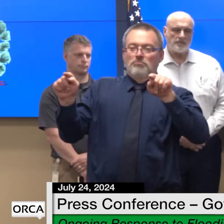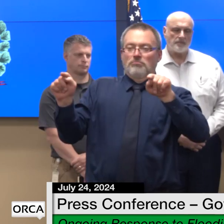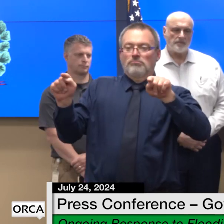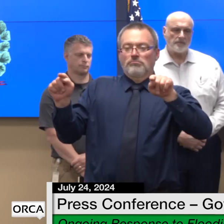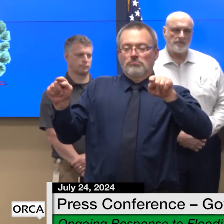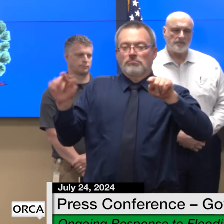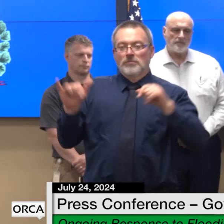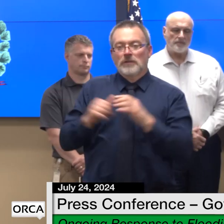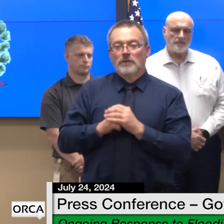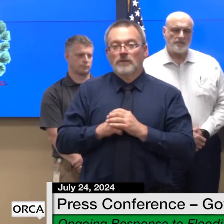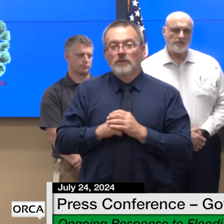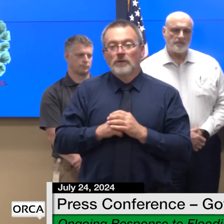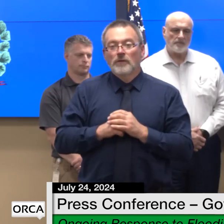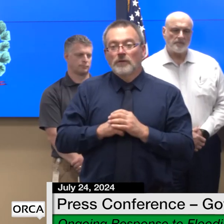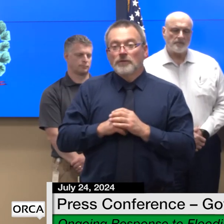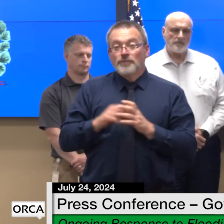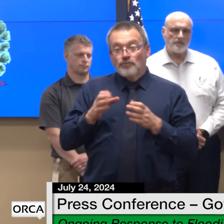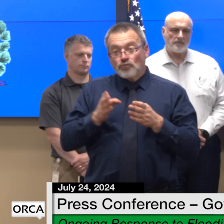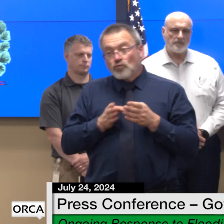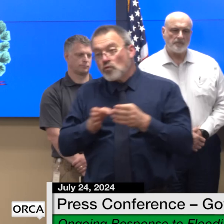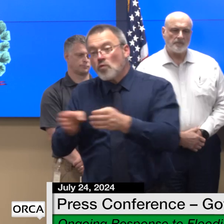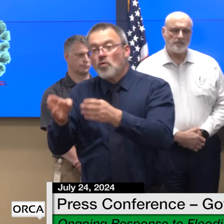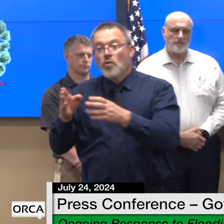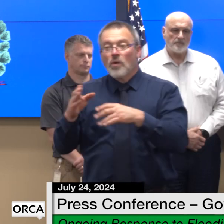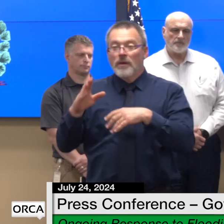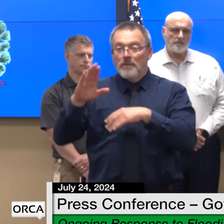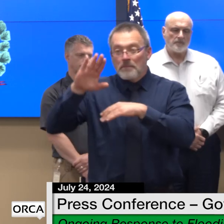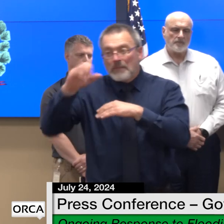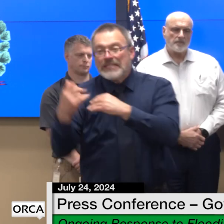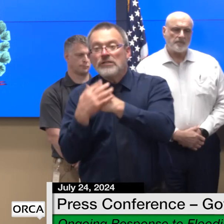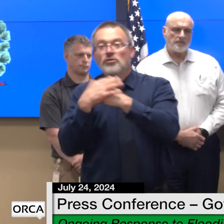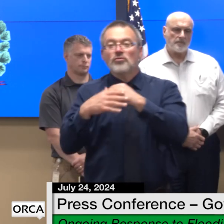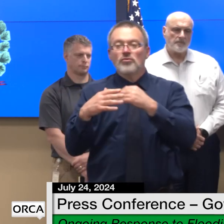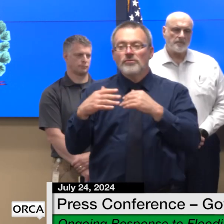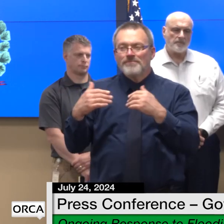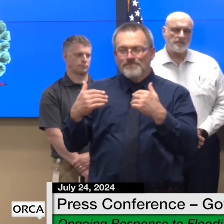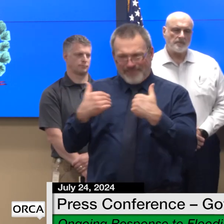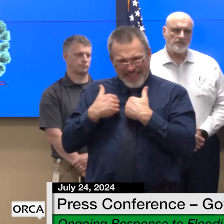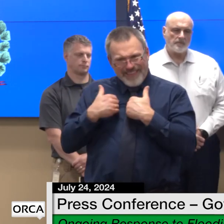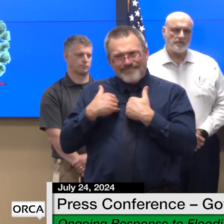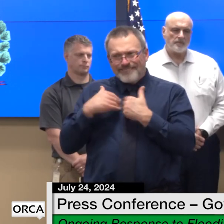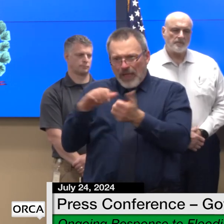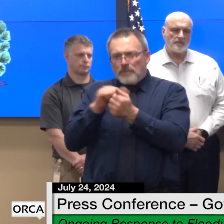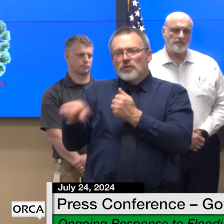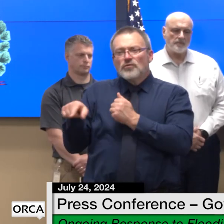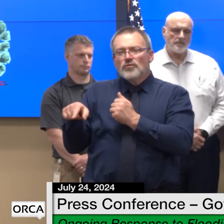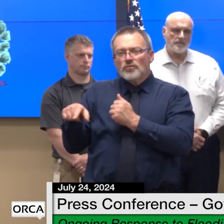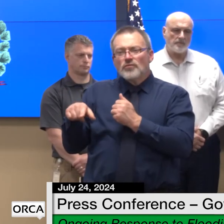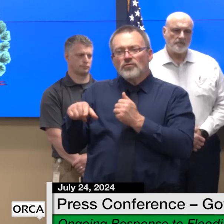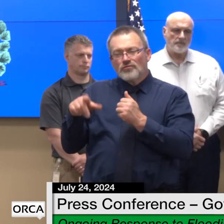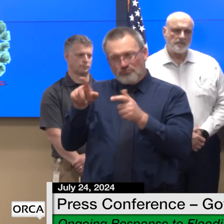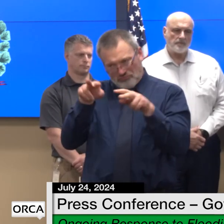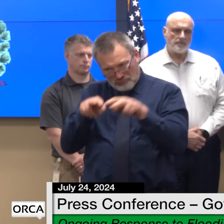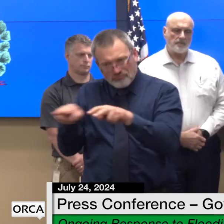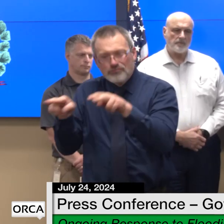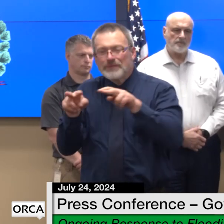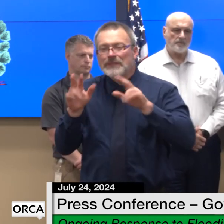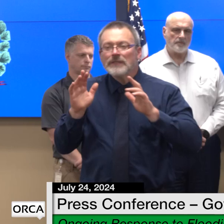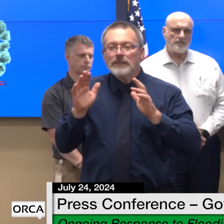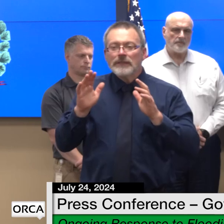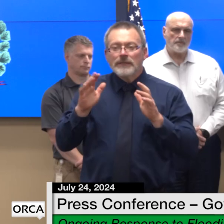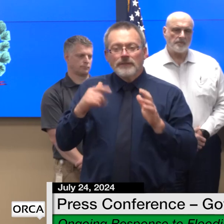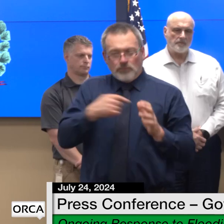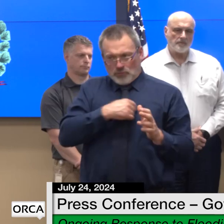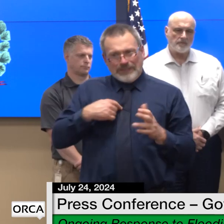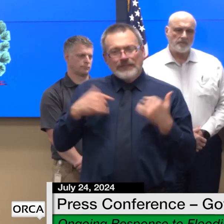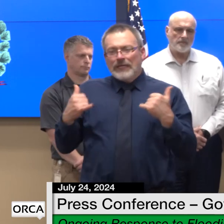significant road, beach, and campsite damage at multiple parks, as well as some rental units, we are making swift progress on